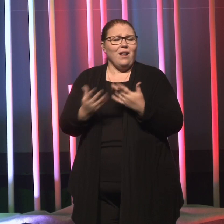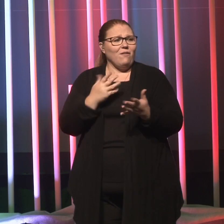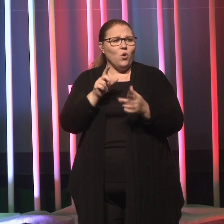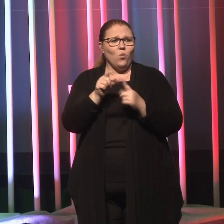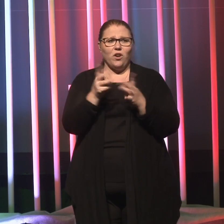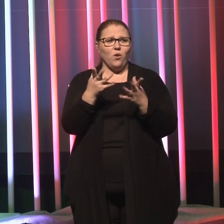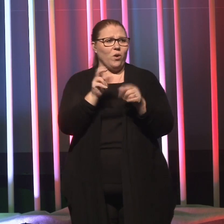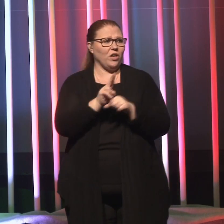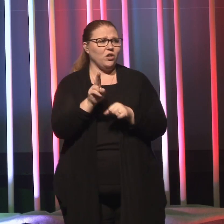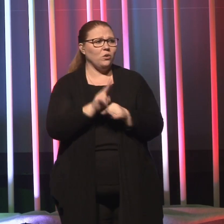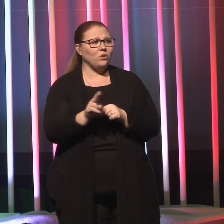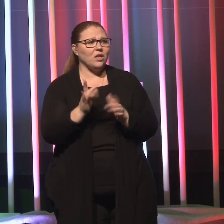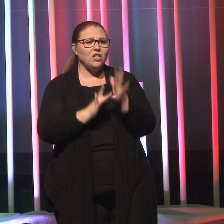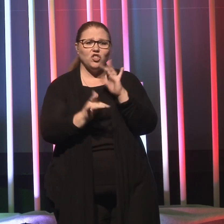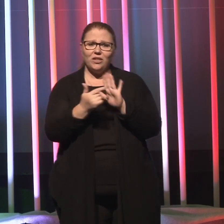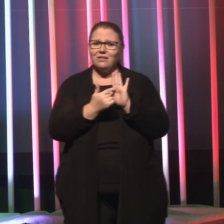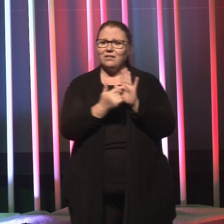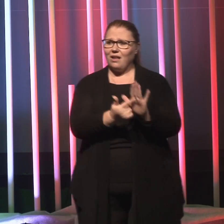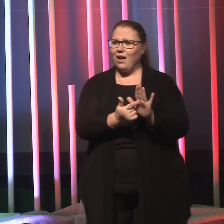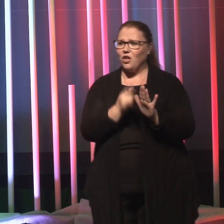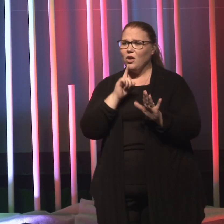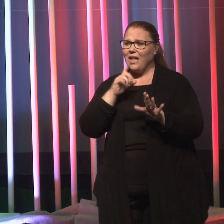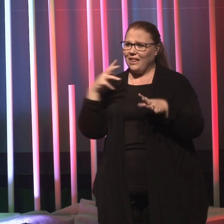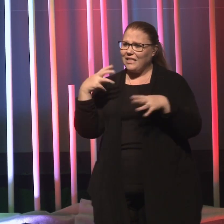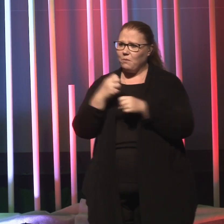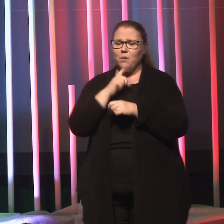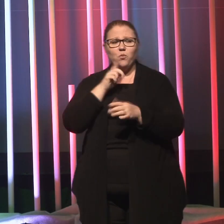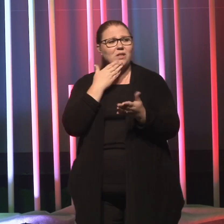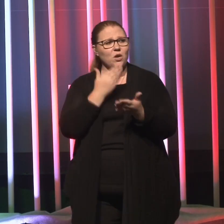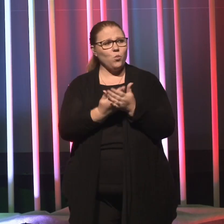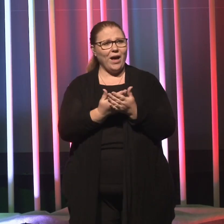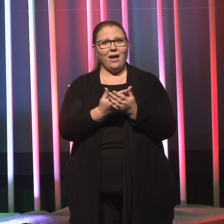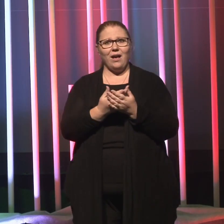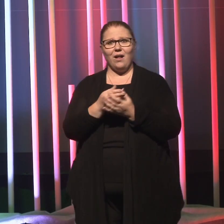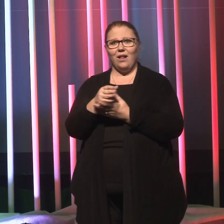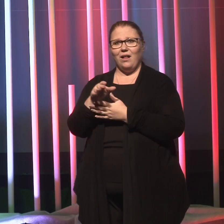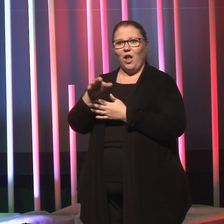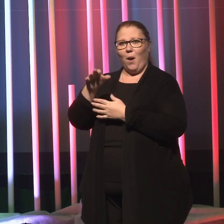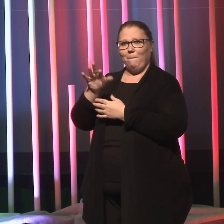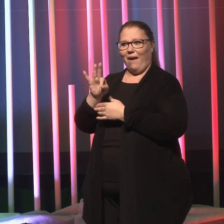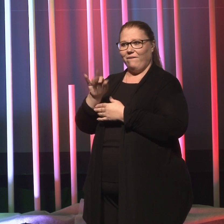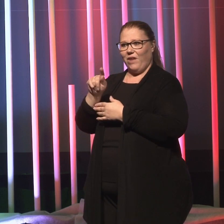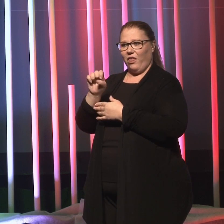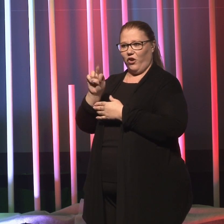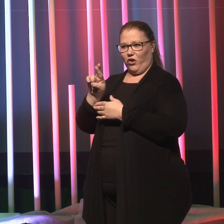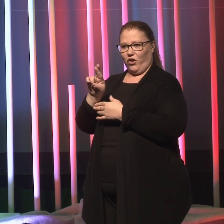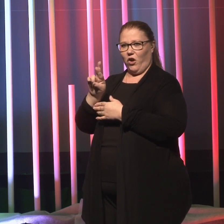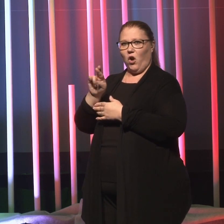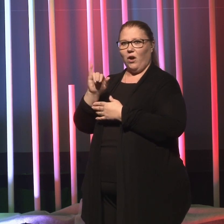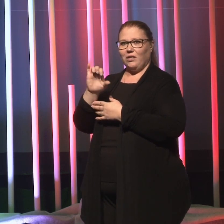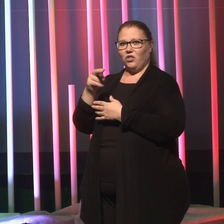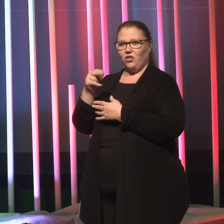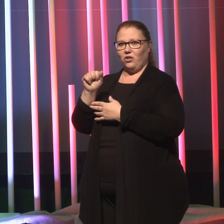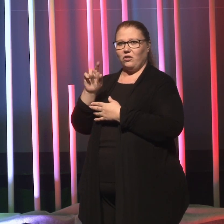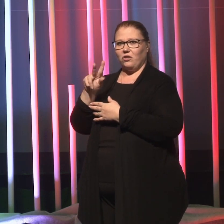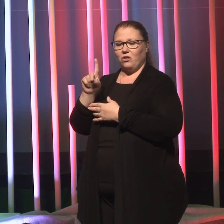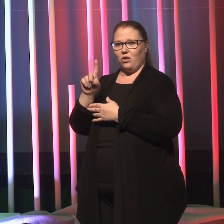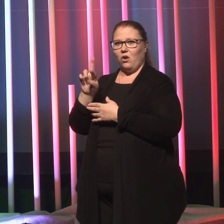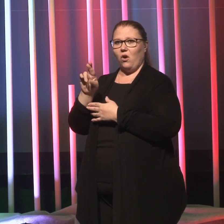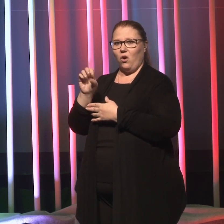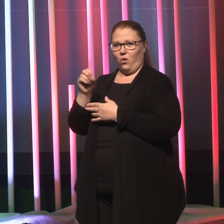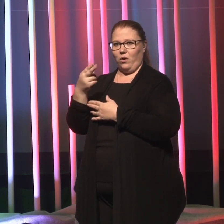right? What Jesus chose to reveal is summed up really well by Father Richard Rohr in this book that he wrote called Jesus'